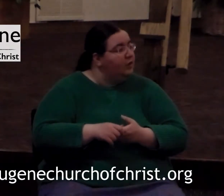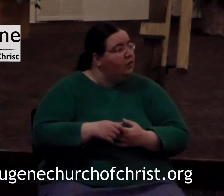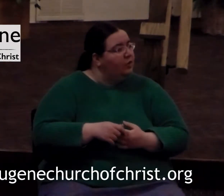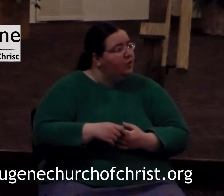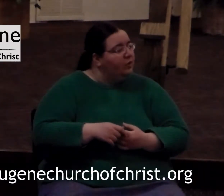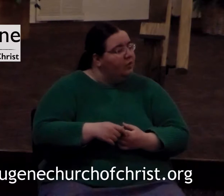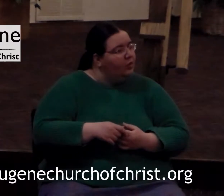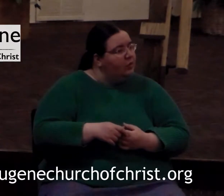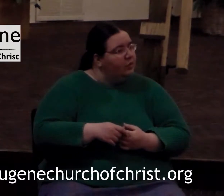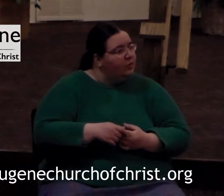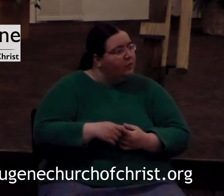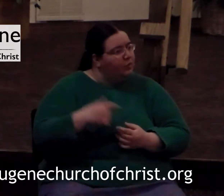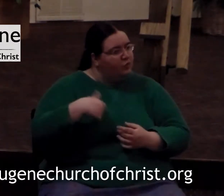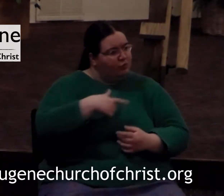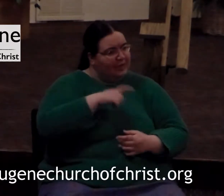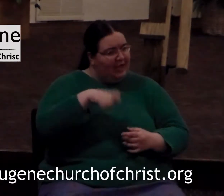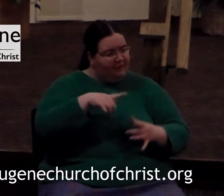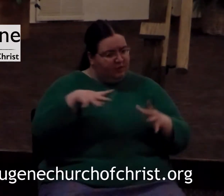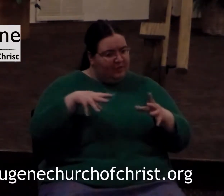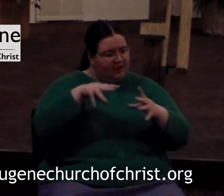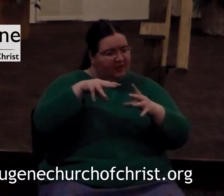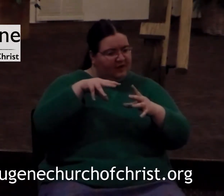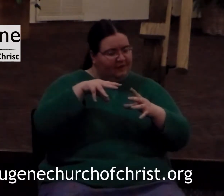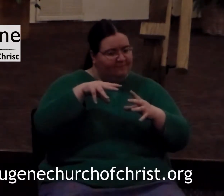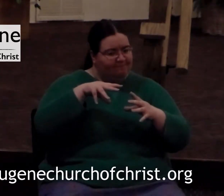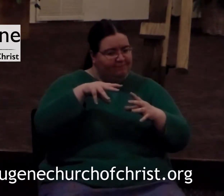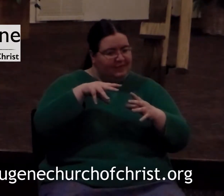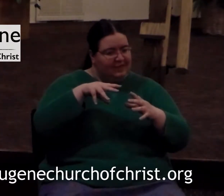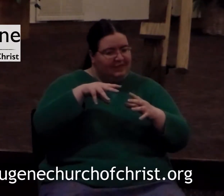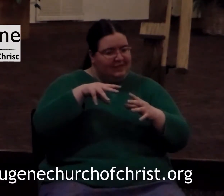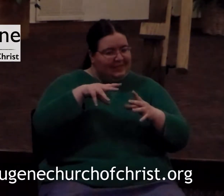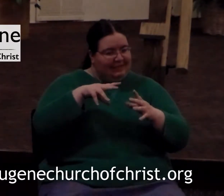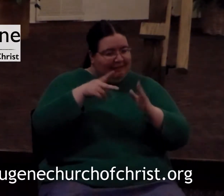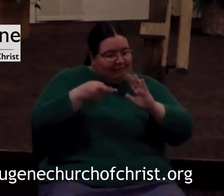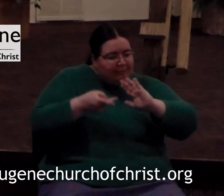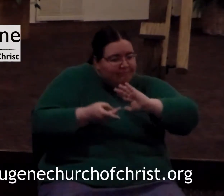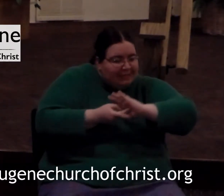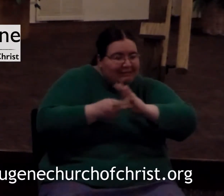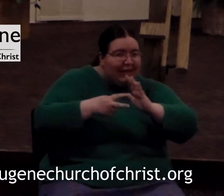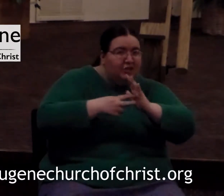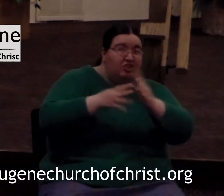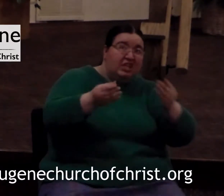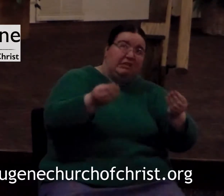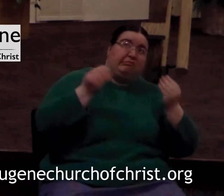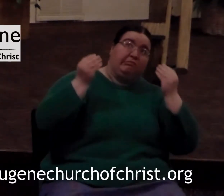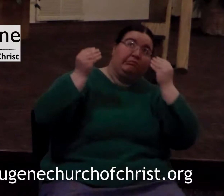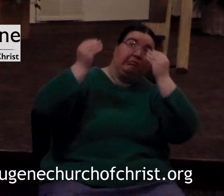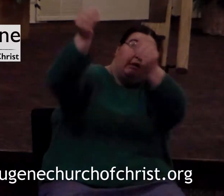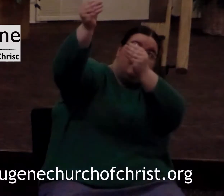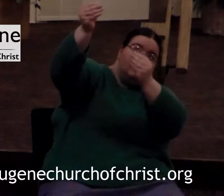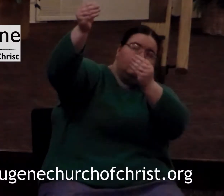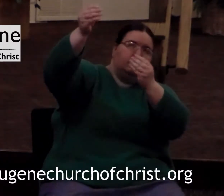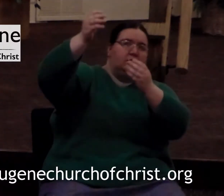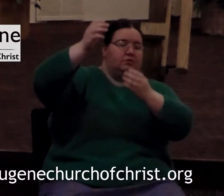purposefully putting these things in the hands of God. And it seems kind of backwards, the idea of purposefully letting